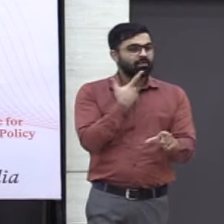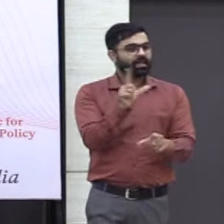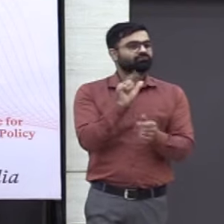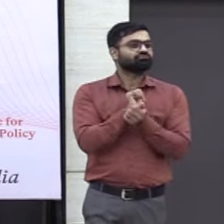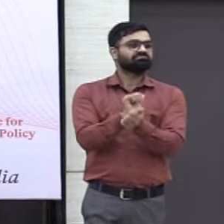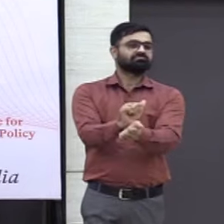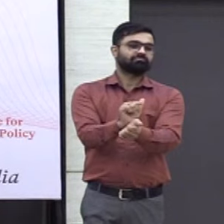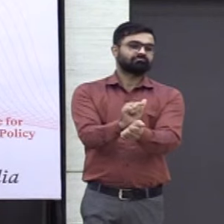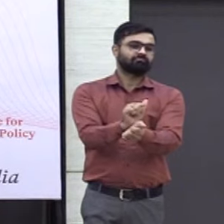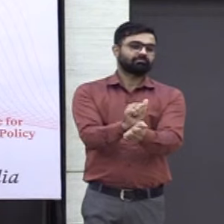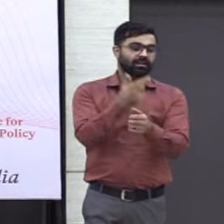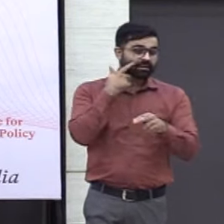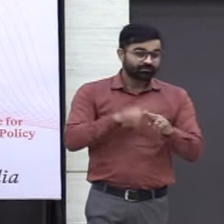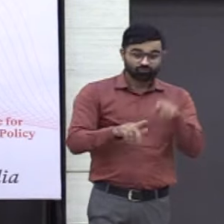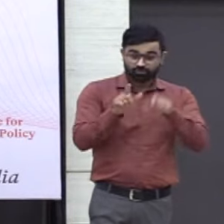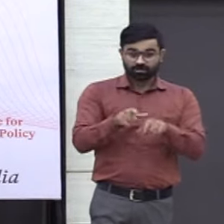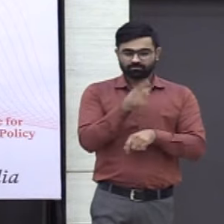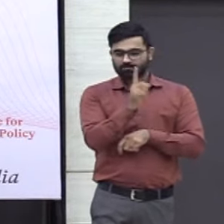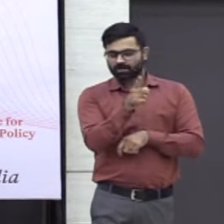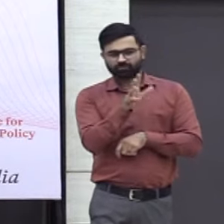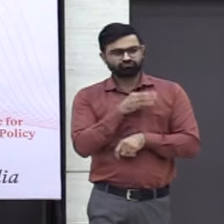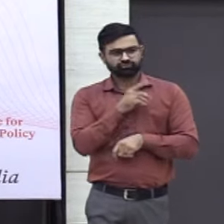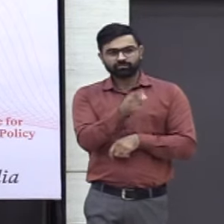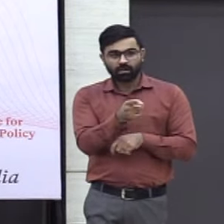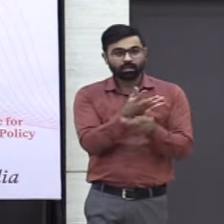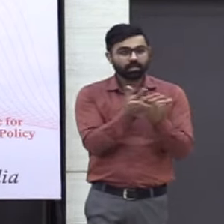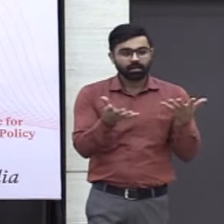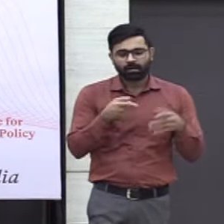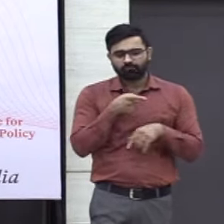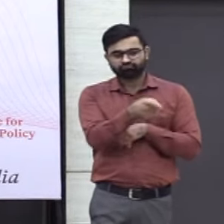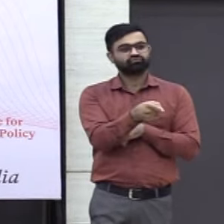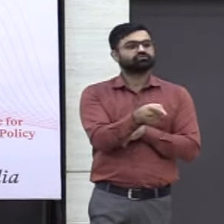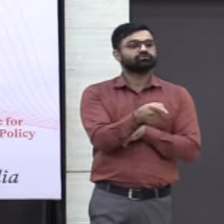for life. If two people threaten somebody, intimidate somebody,